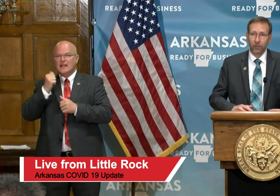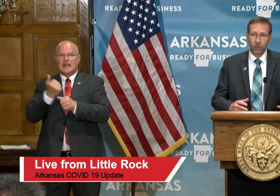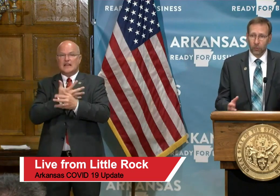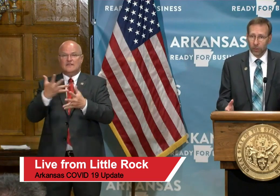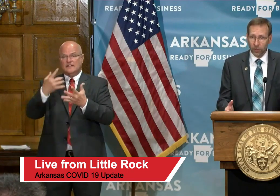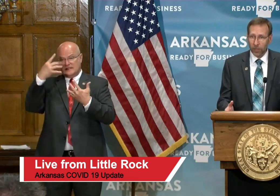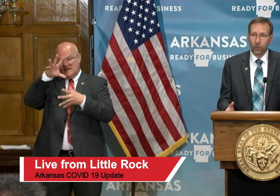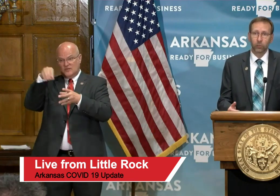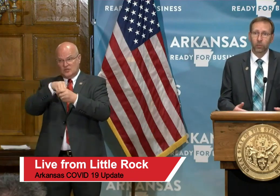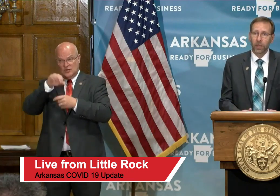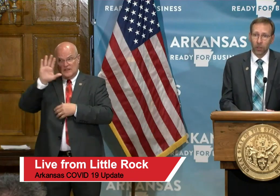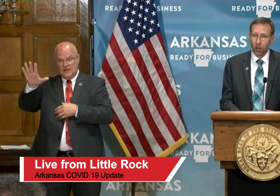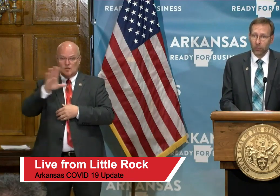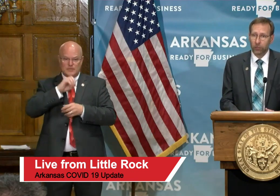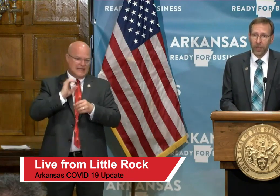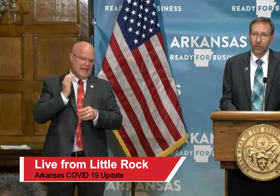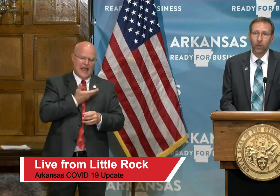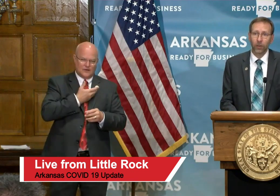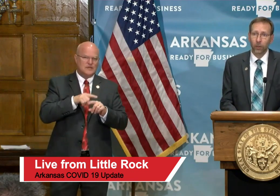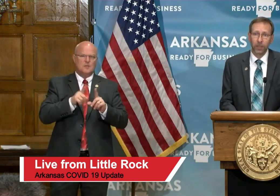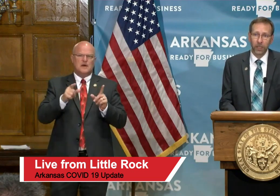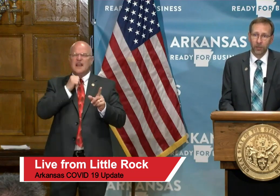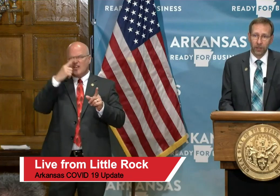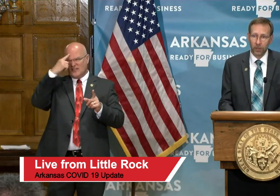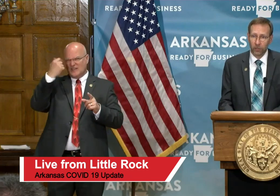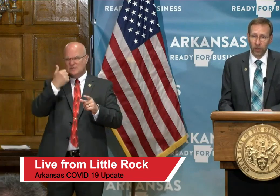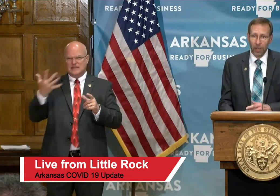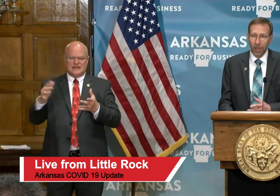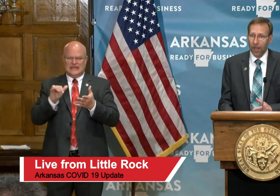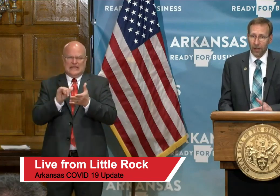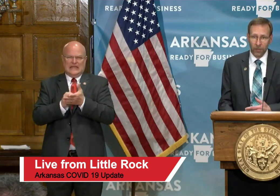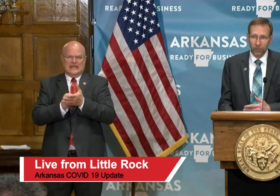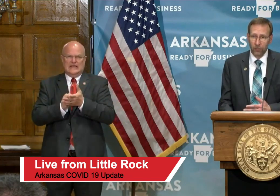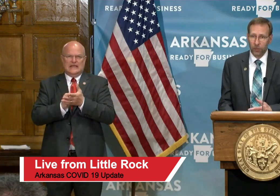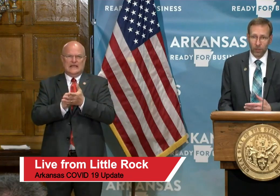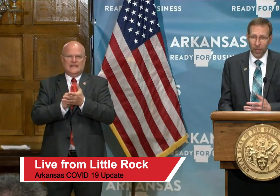everything that they've included in theirs will be in ours, but I don't think there'll be anything that's